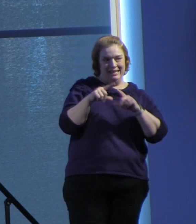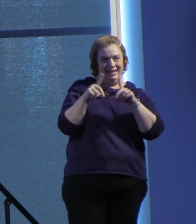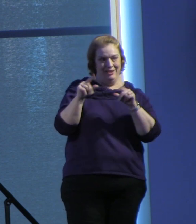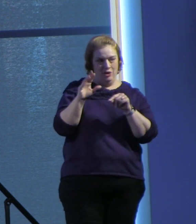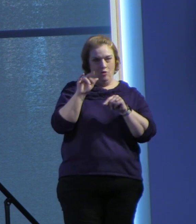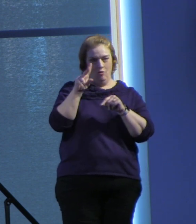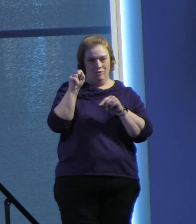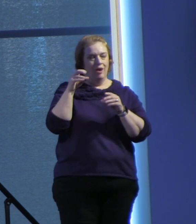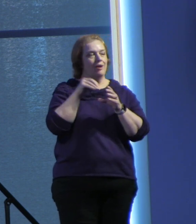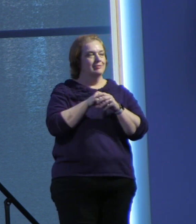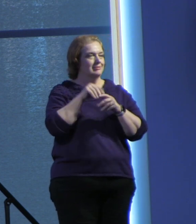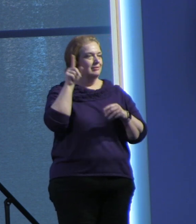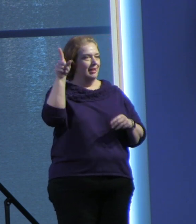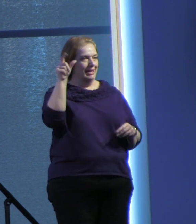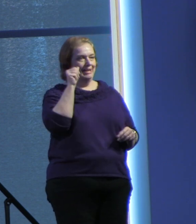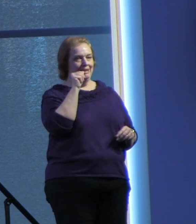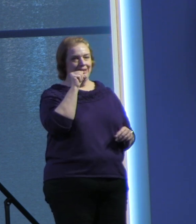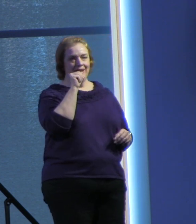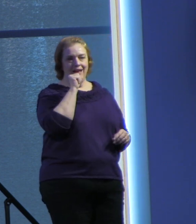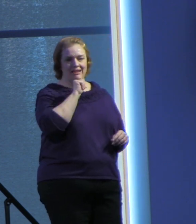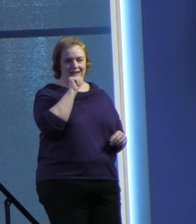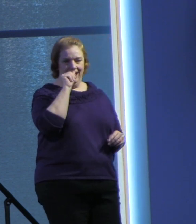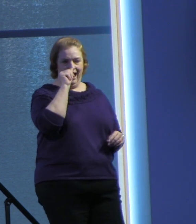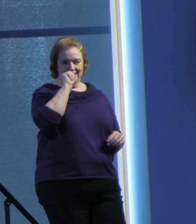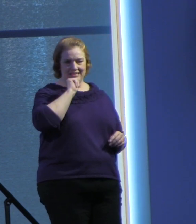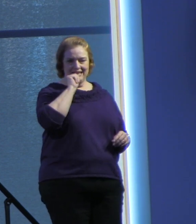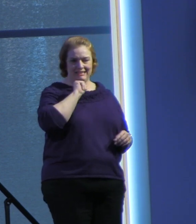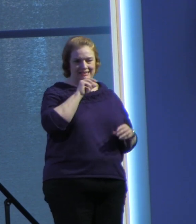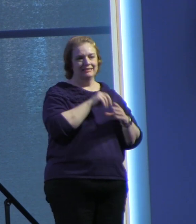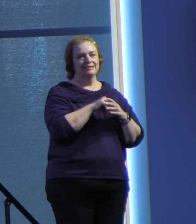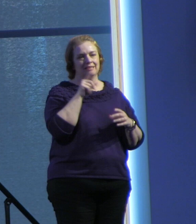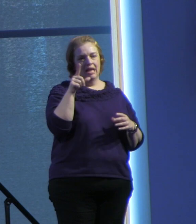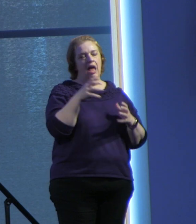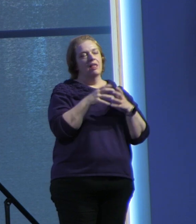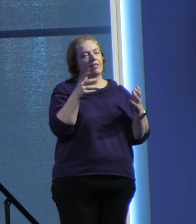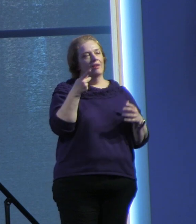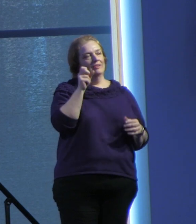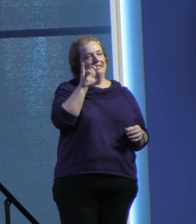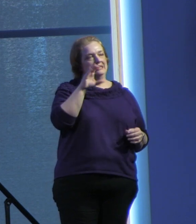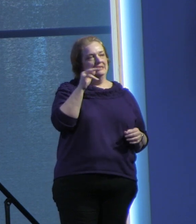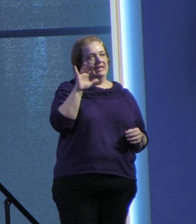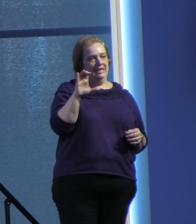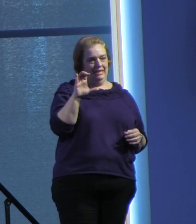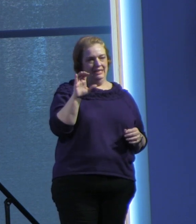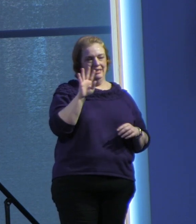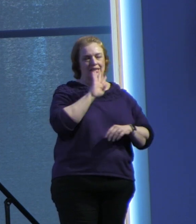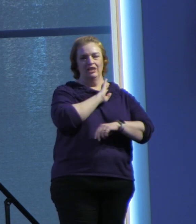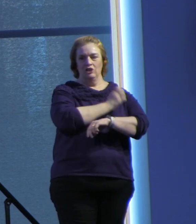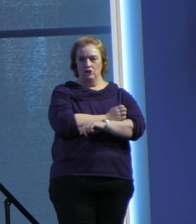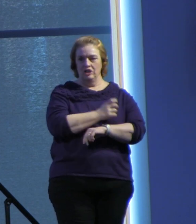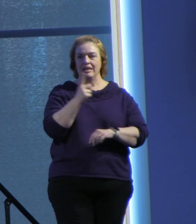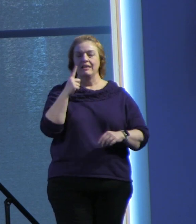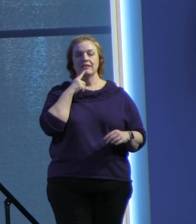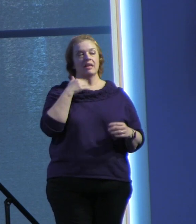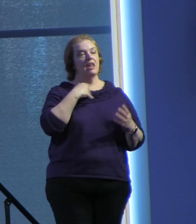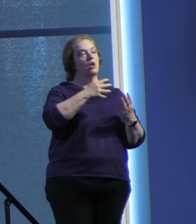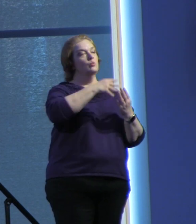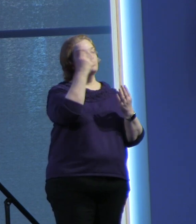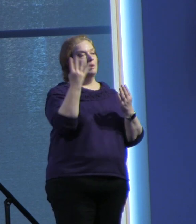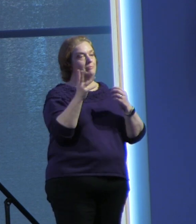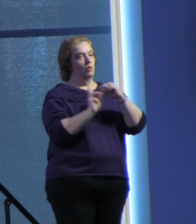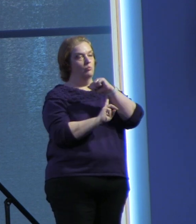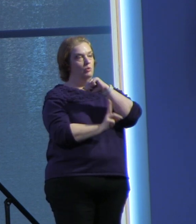which I learned has a lot of psychic energy. I was told that there was a rainbow bridge